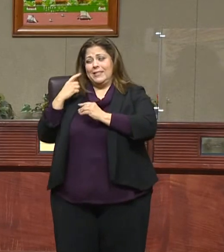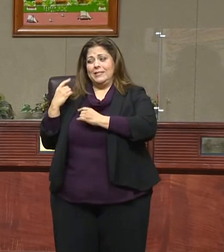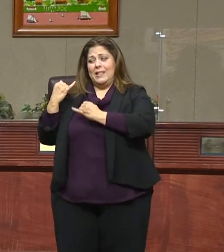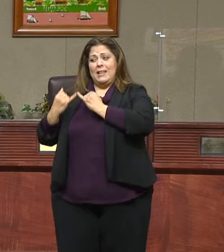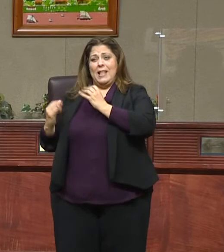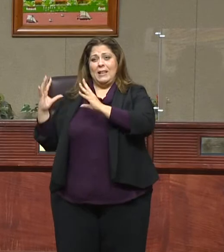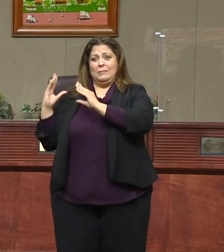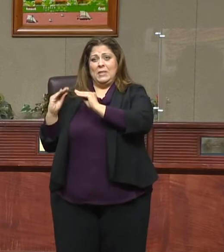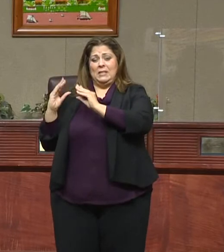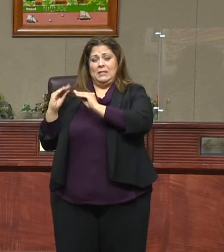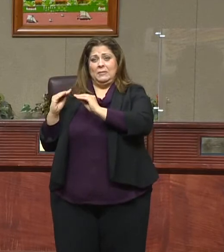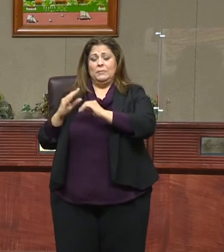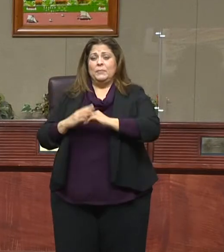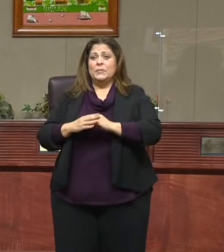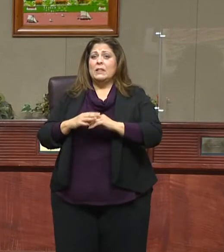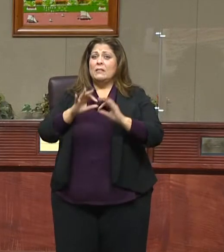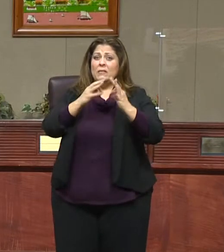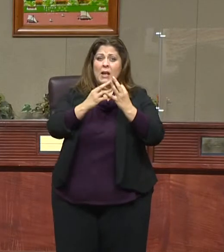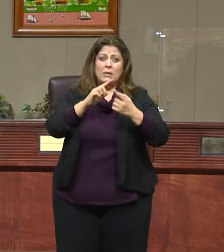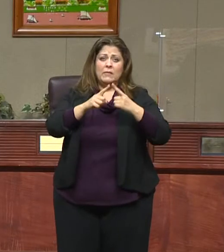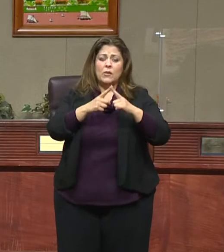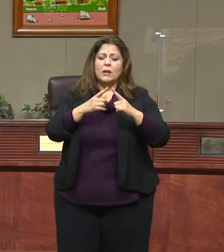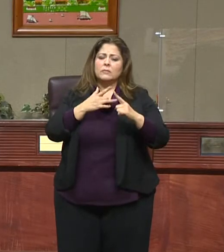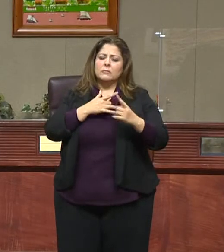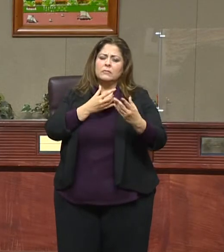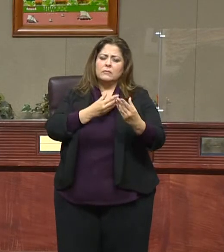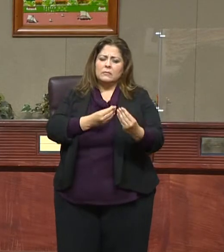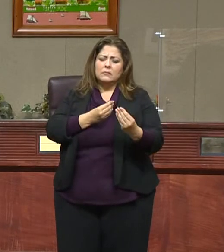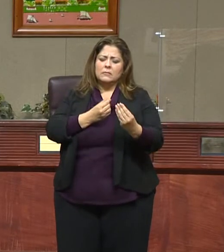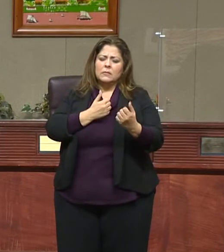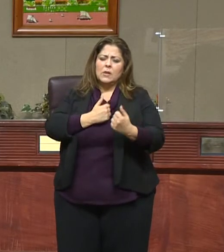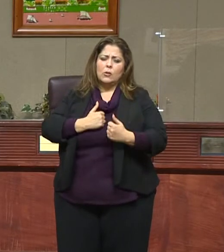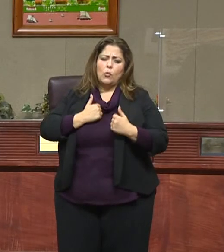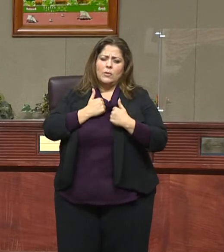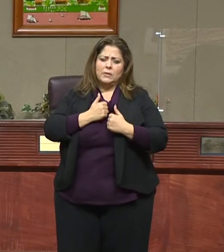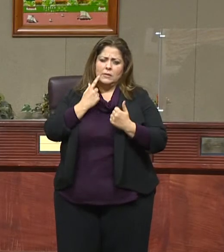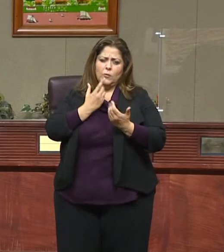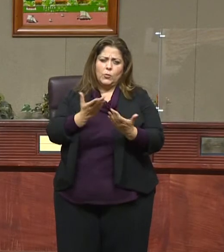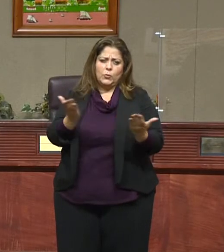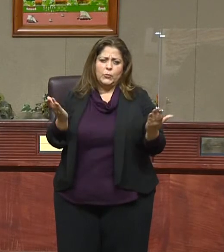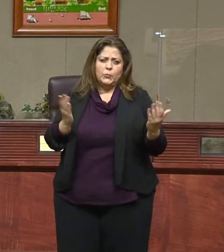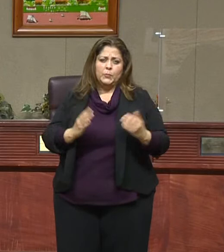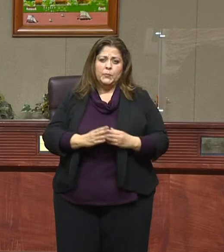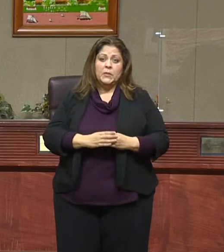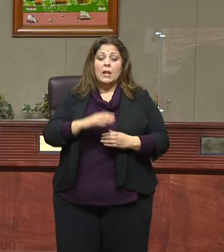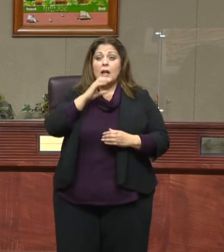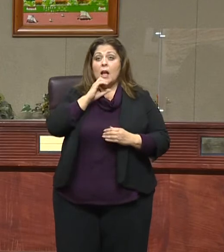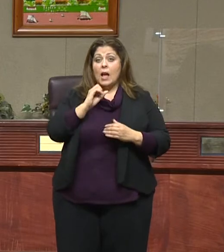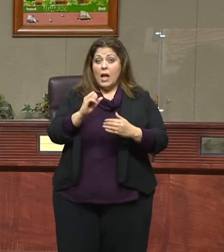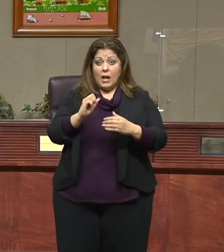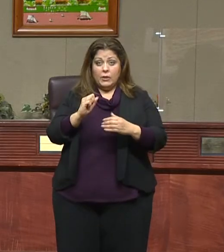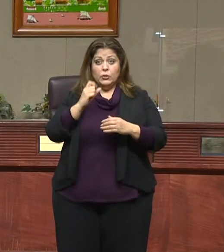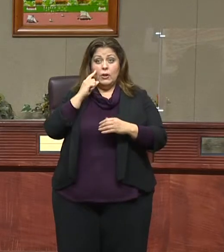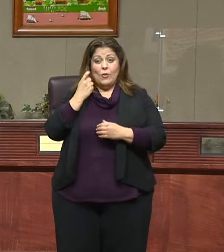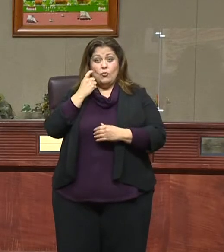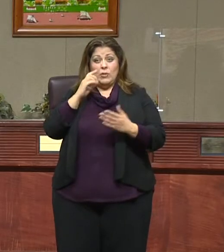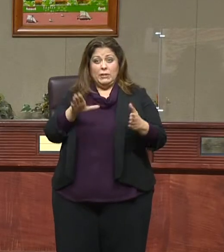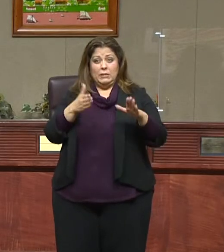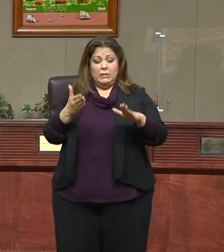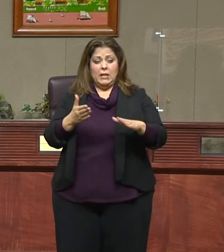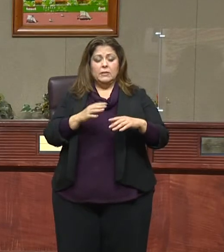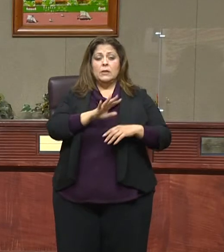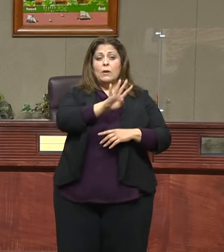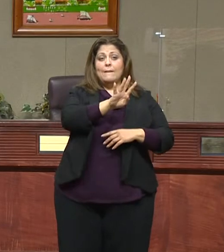To the families and friends, we want to express our condolences. The age ranges for these recent deaths